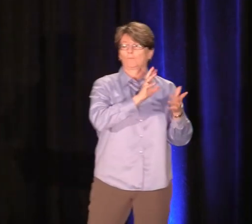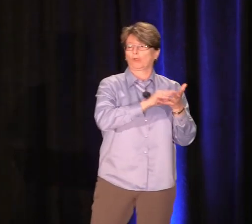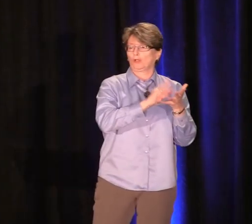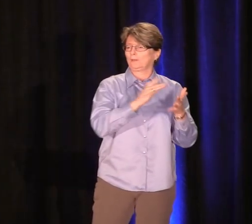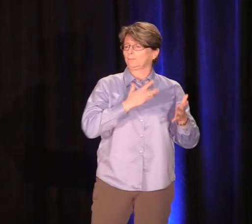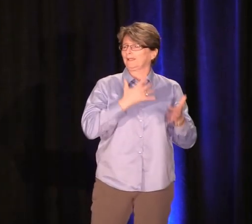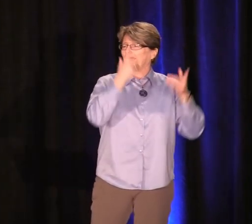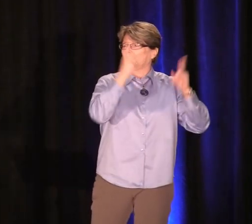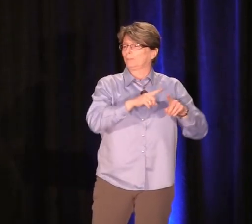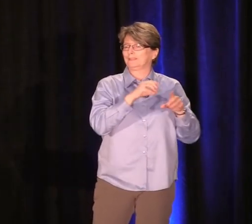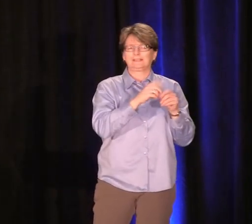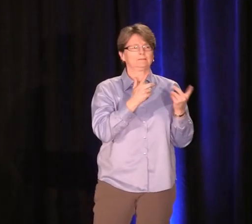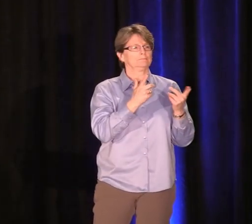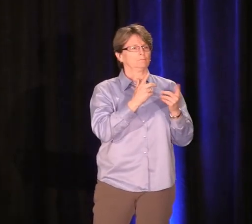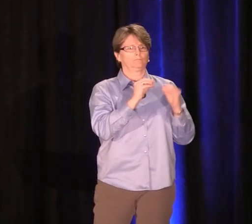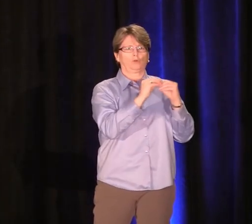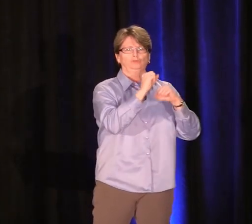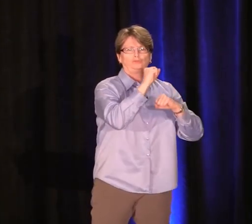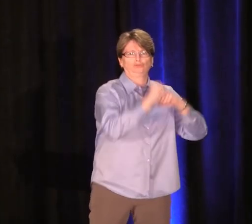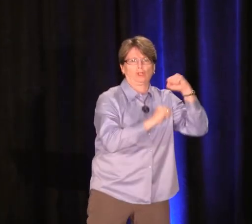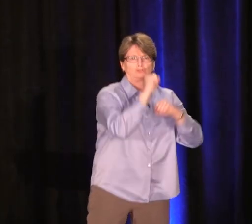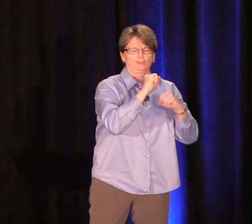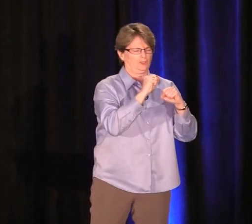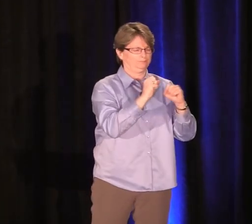and we have incidental learning.